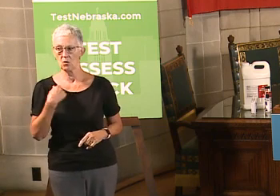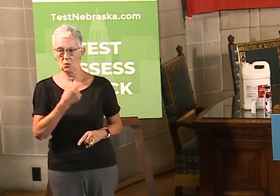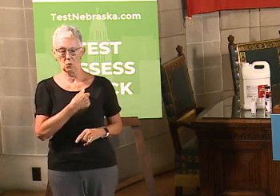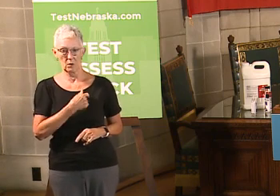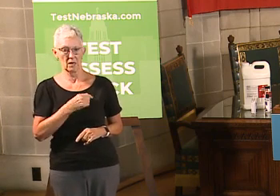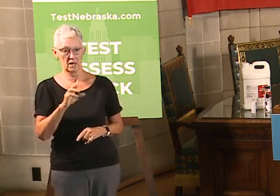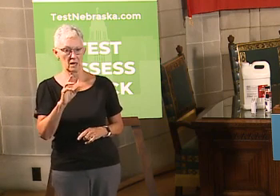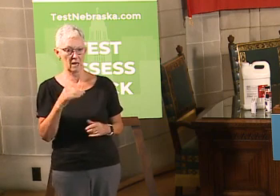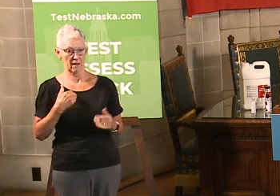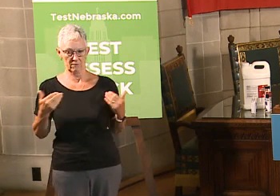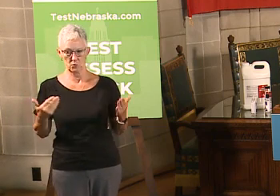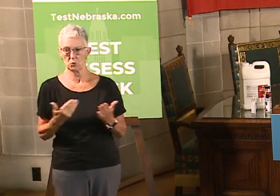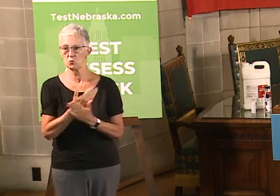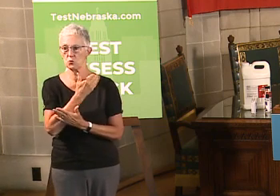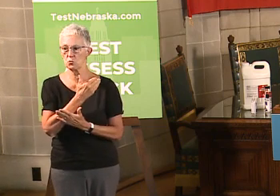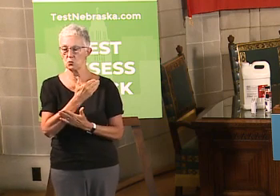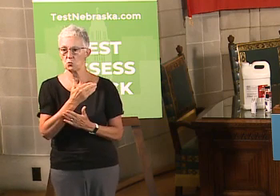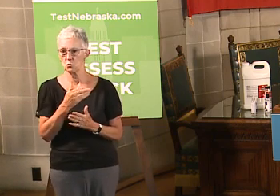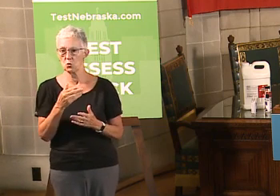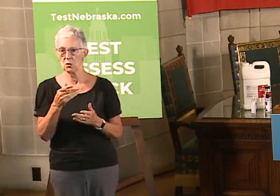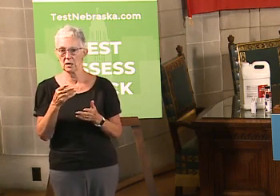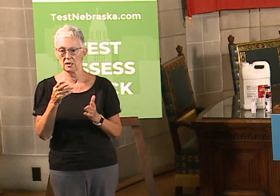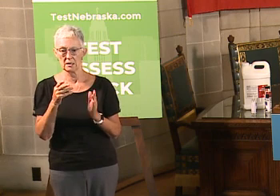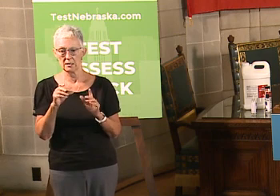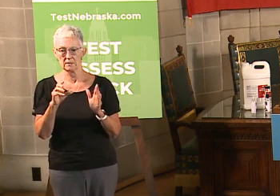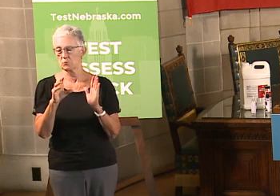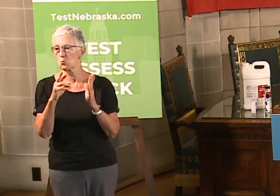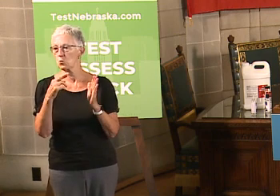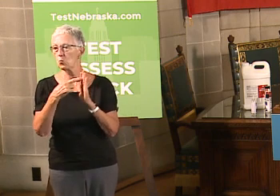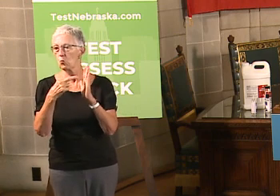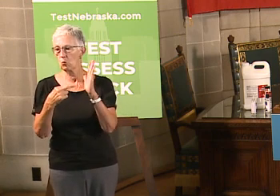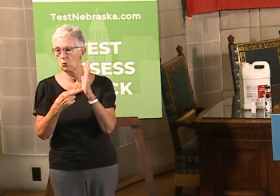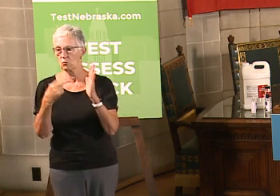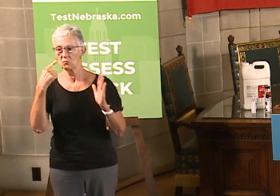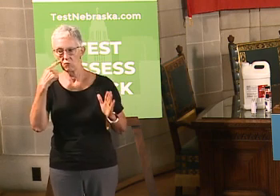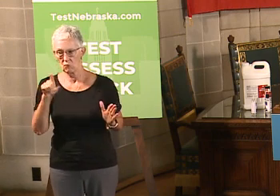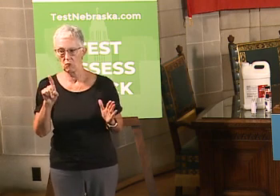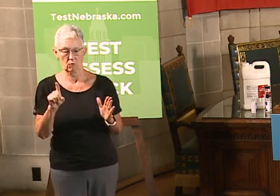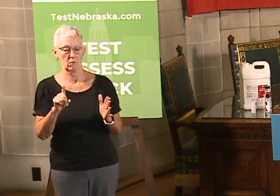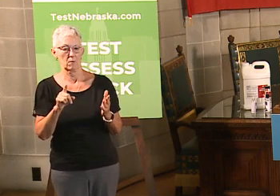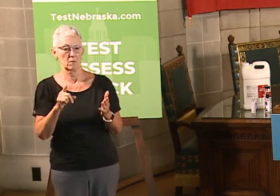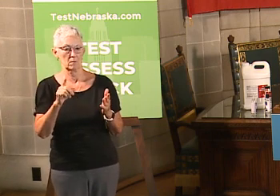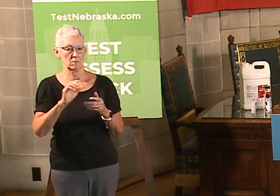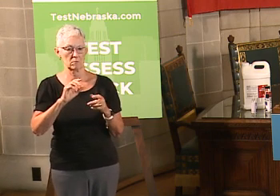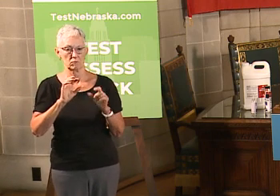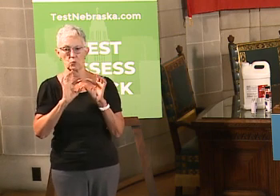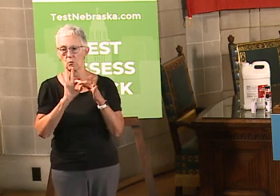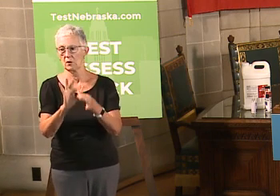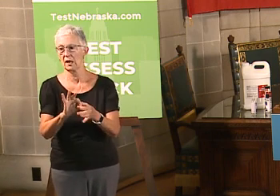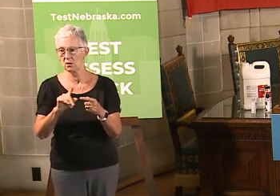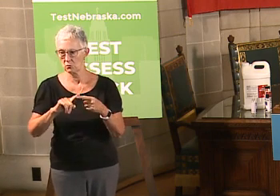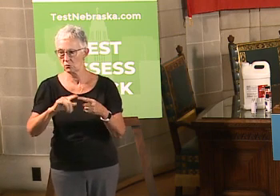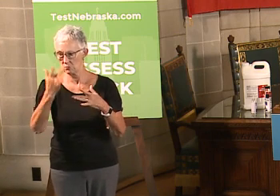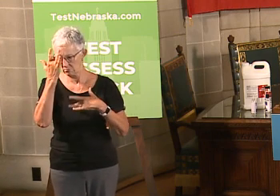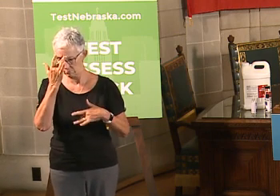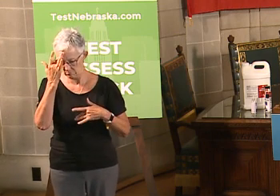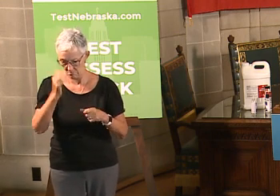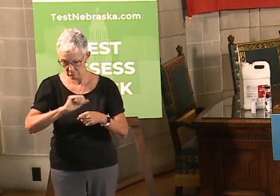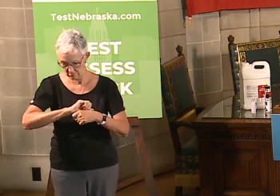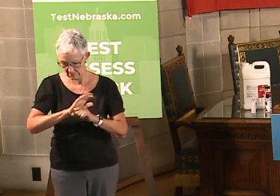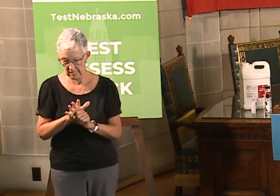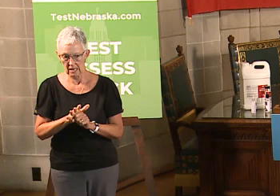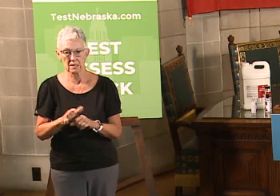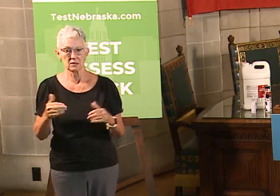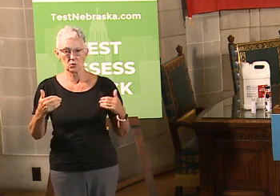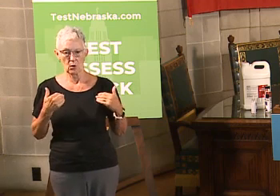measure. The entire state is now in phase 4. So we had 3 public health departments,